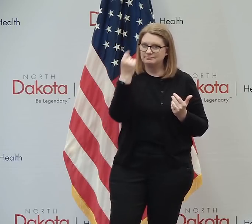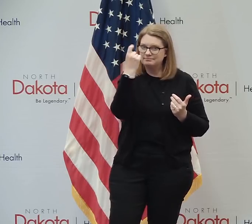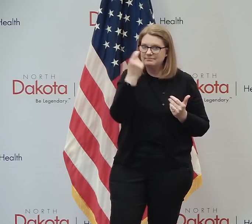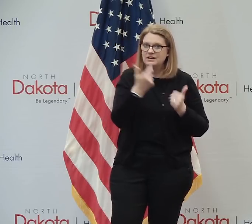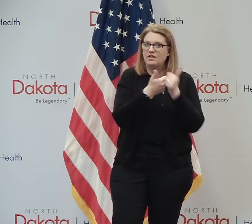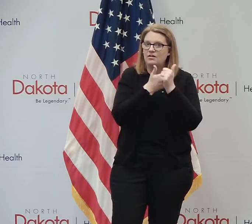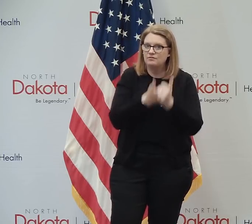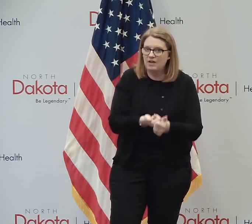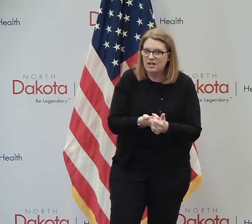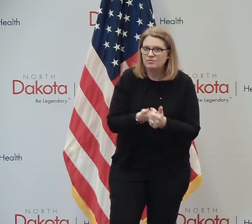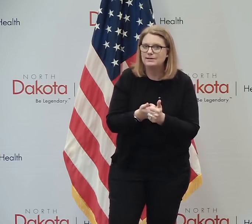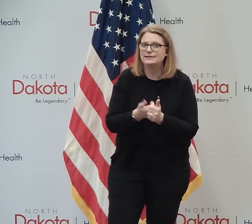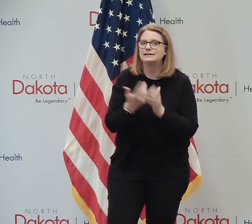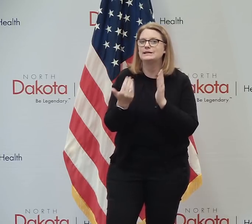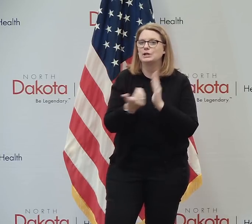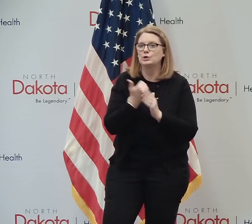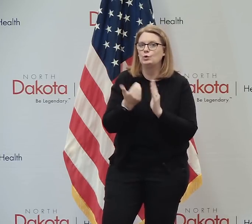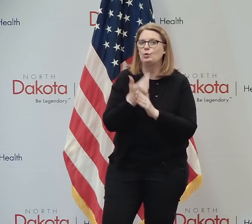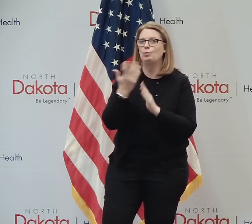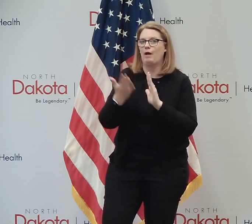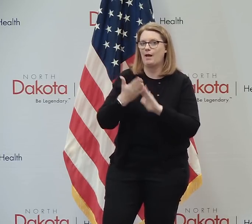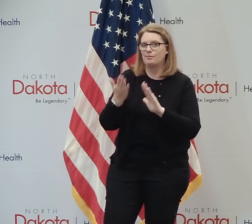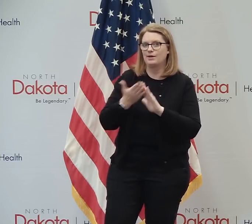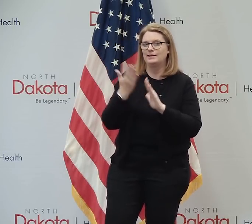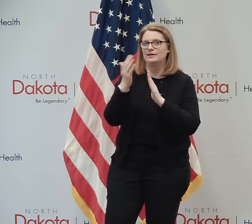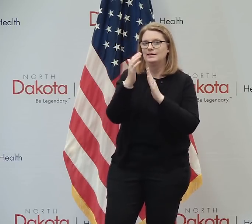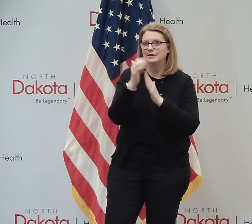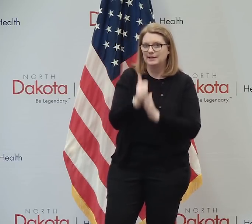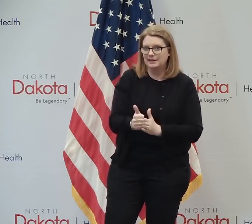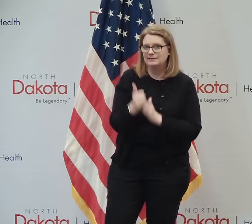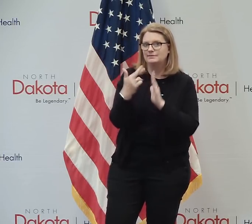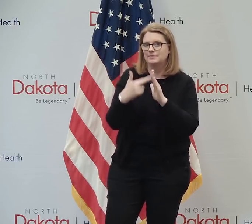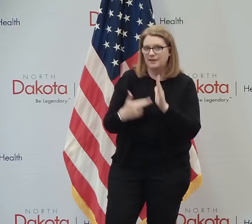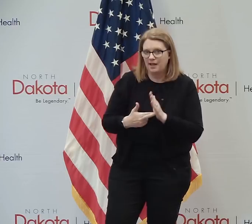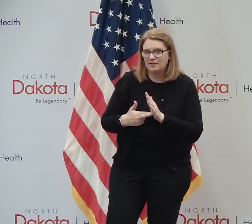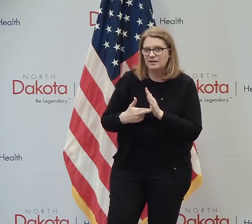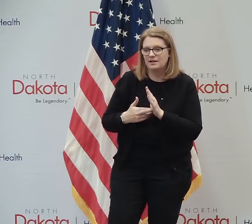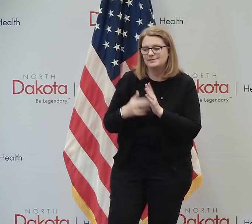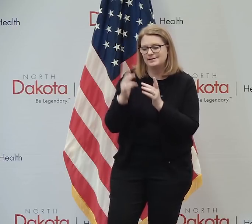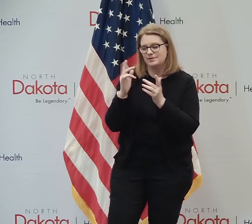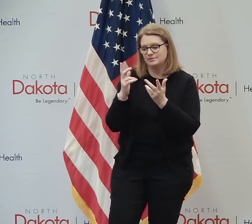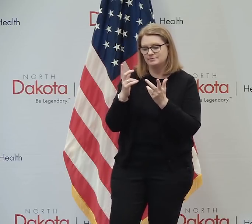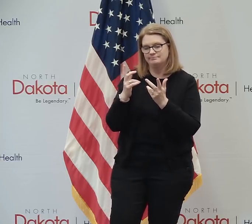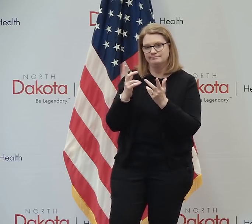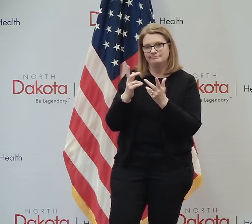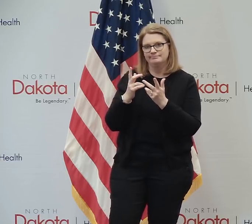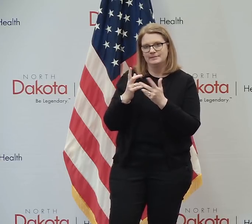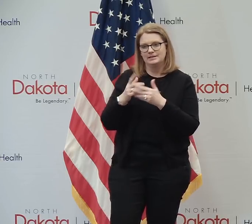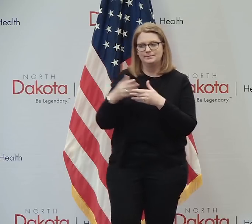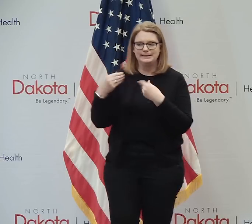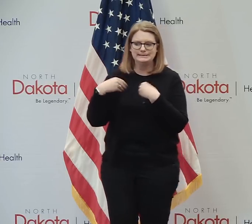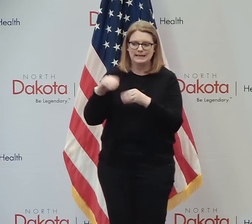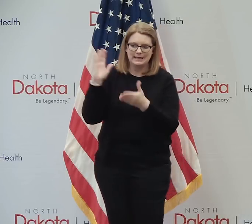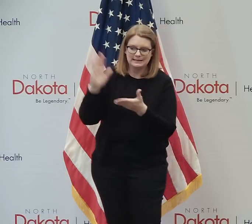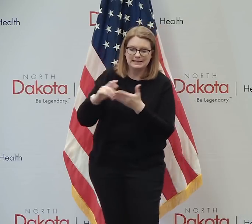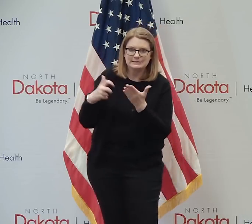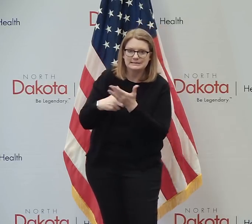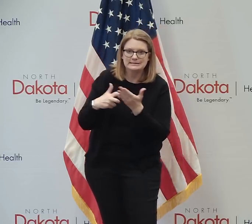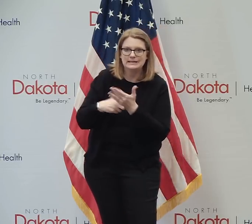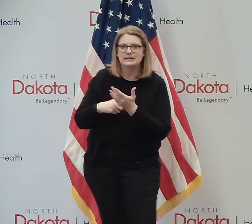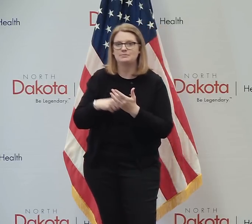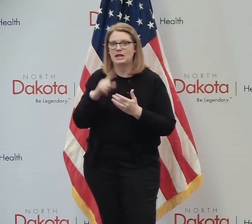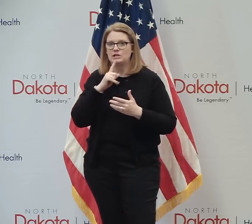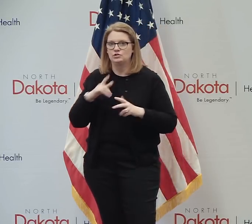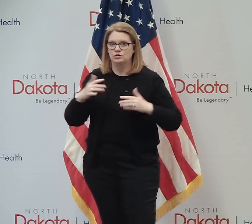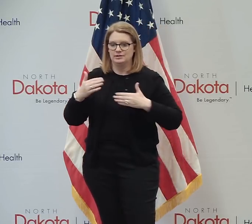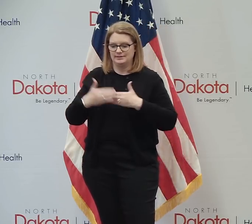under the new operating guidelines, the new modified operating procedures, where you're going to be selling less tickets, assuring there's more distance,